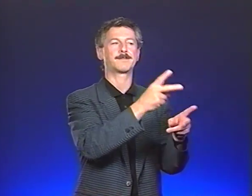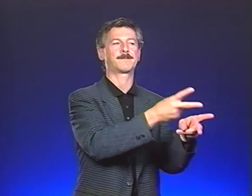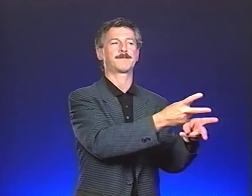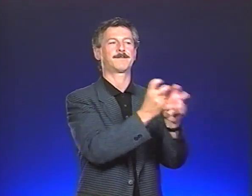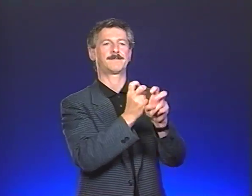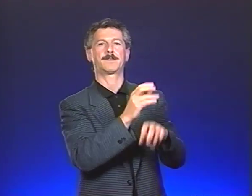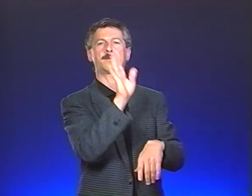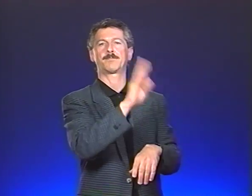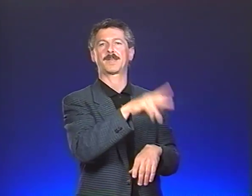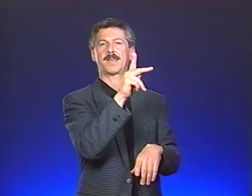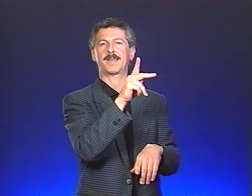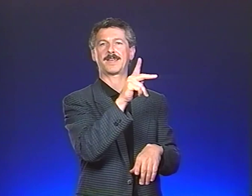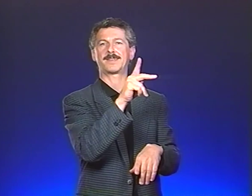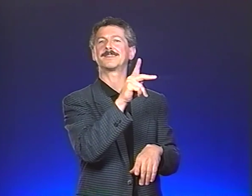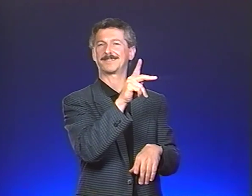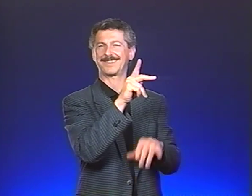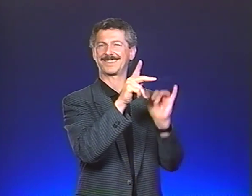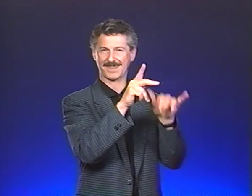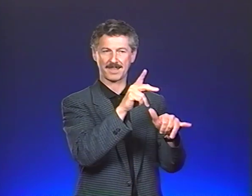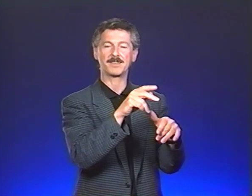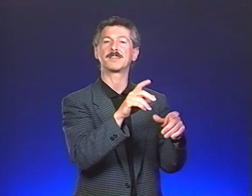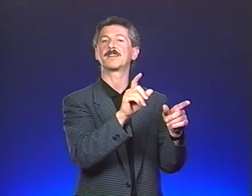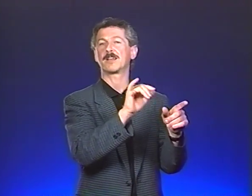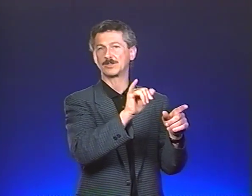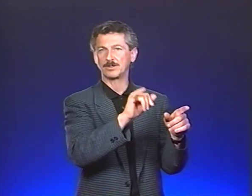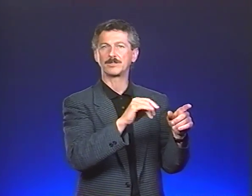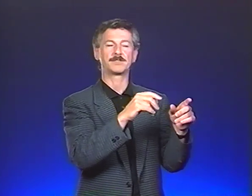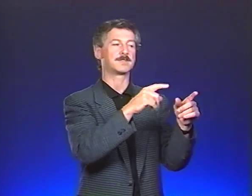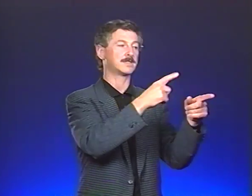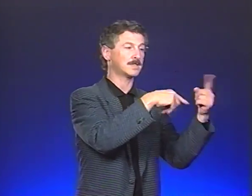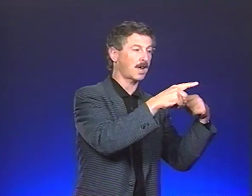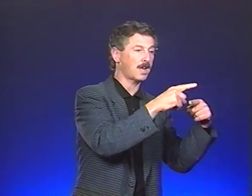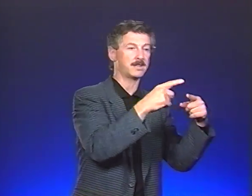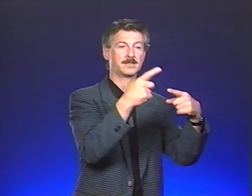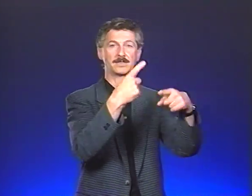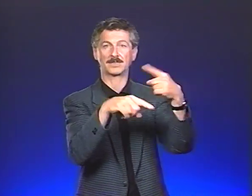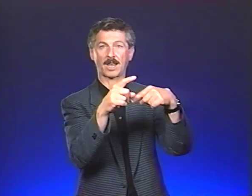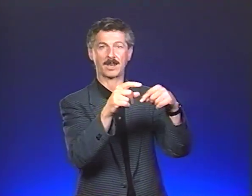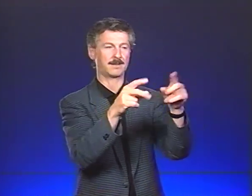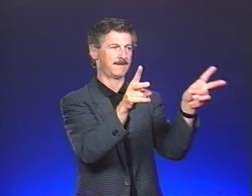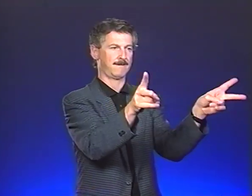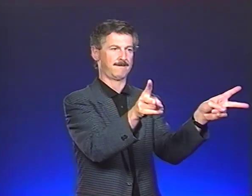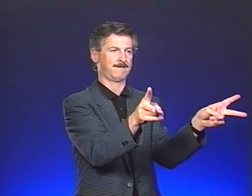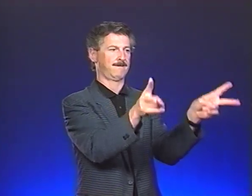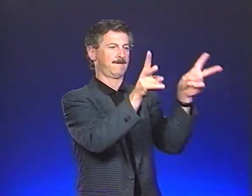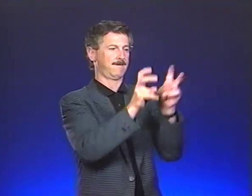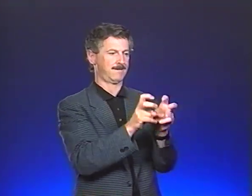The finger-spelled sign bank is derived from the four signs B, A, N, and K.